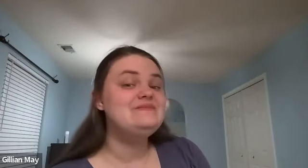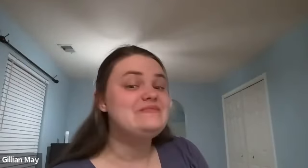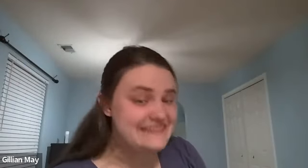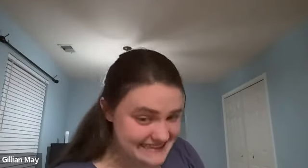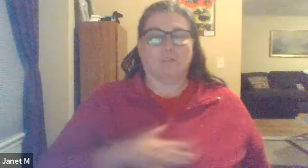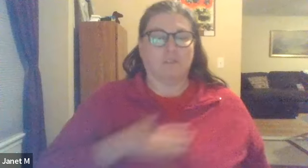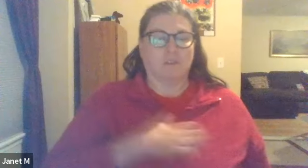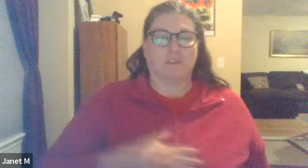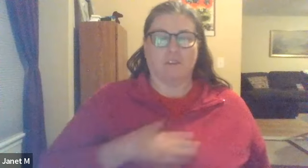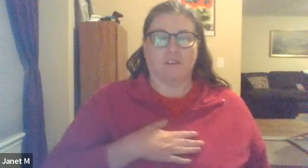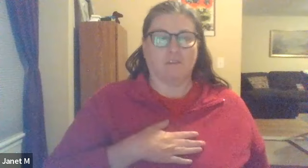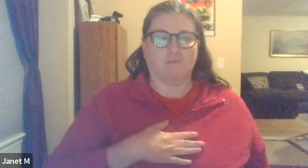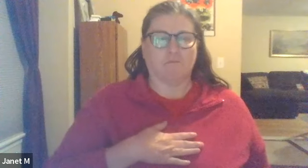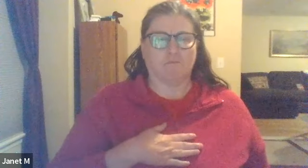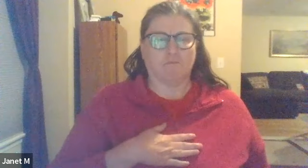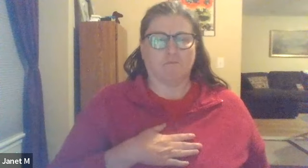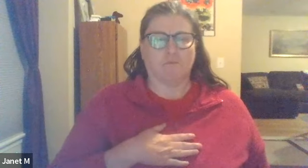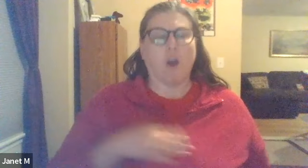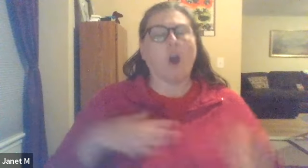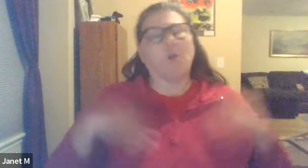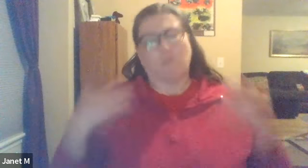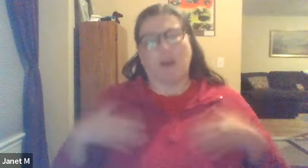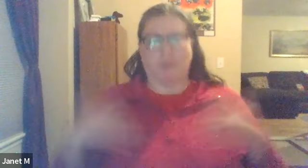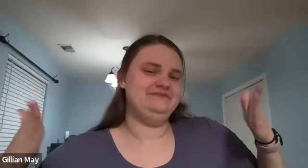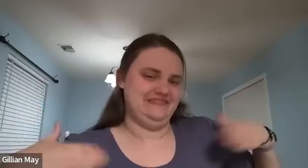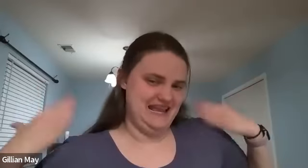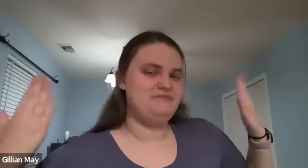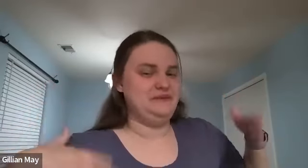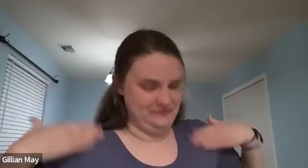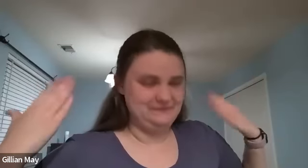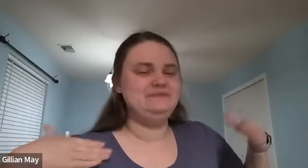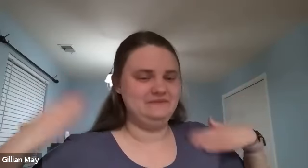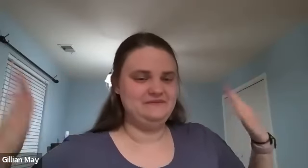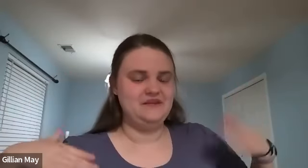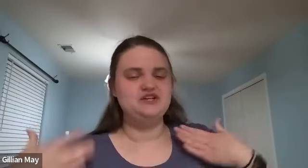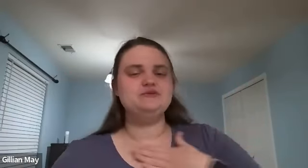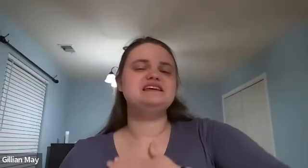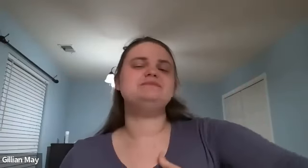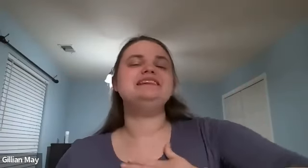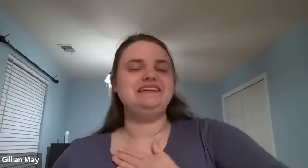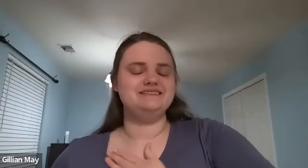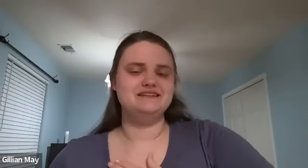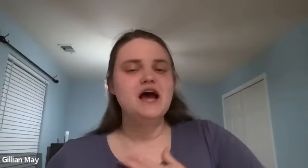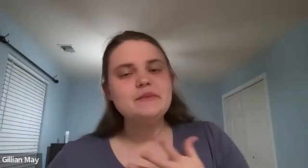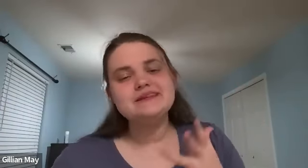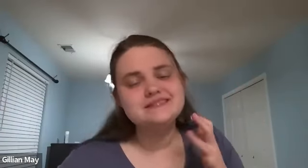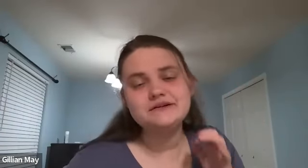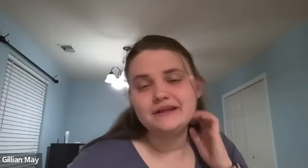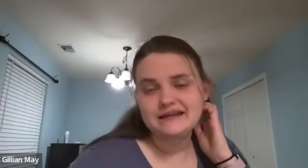Oh. Happy. Oh. Happy. You were saying please. I mean, that's still a nice